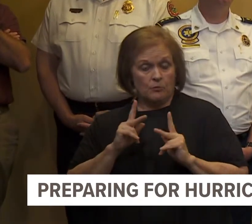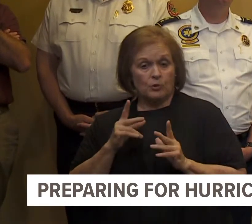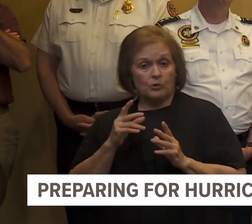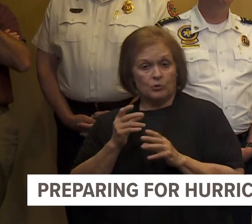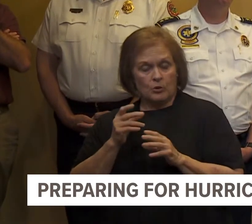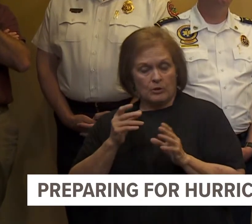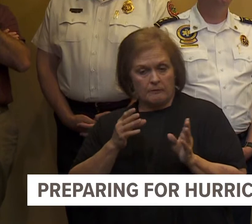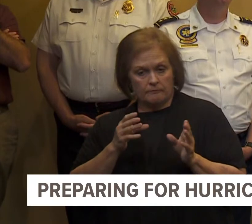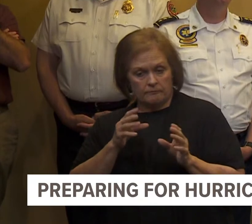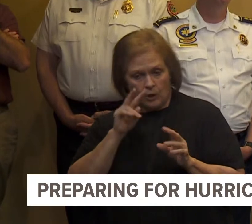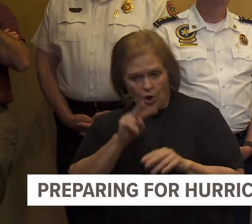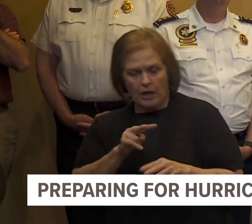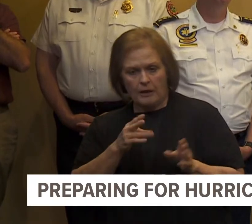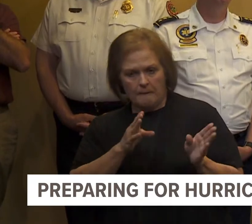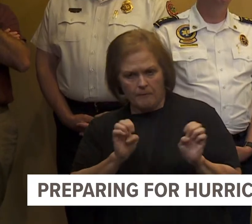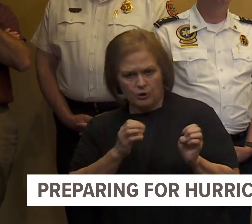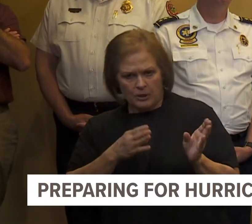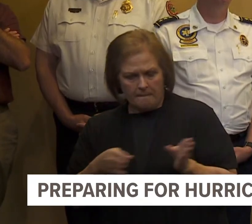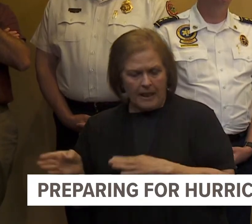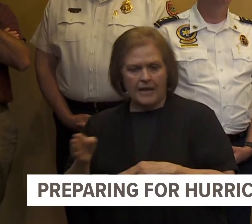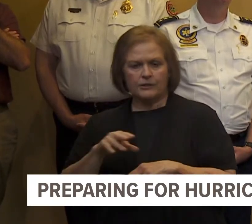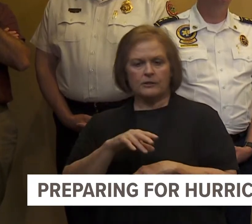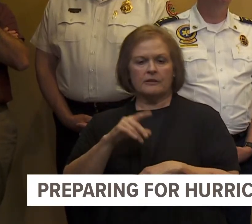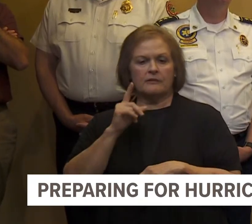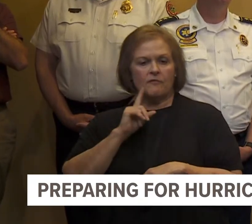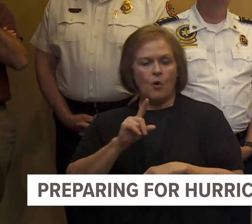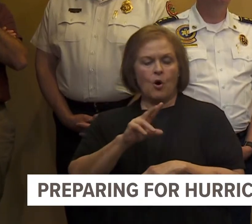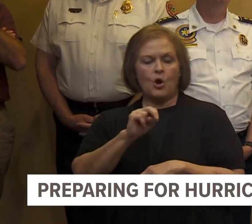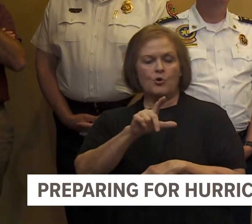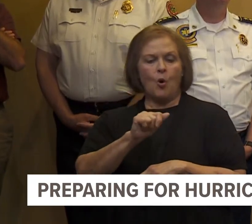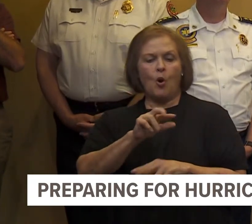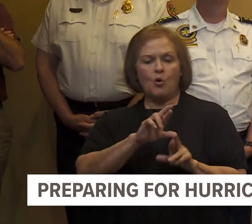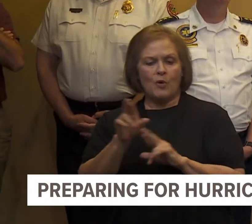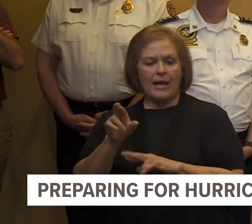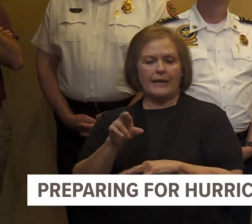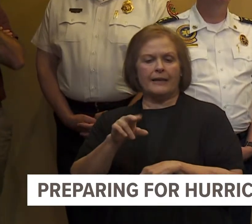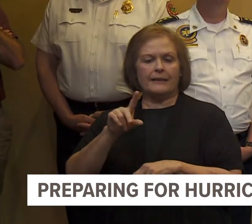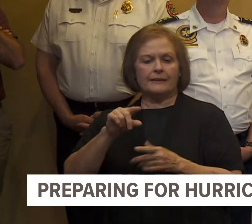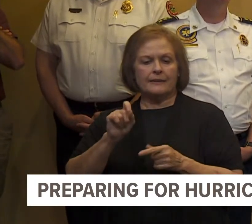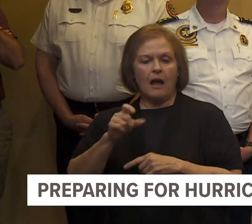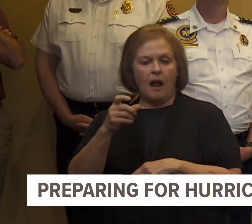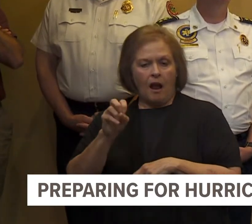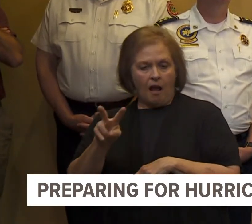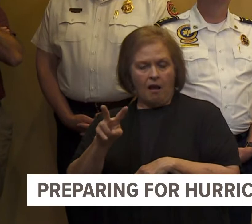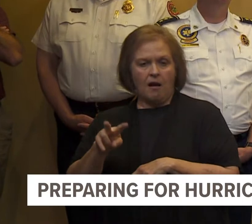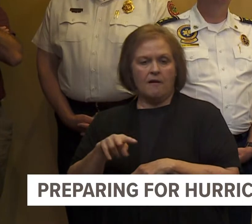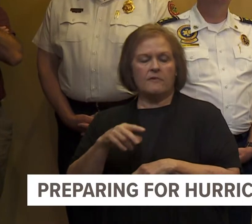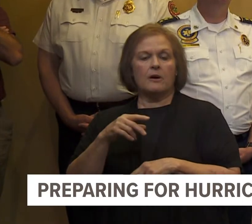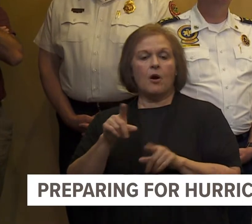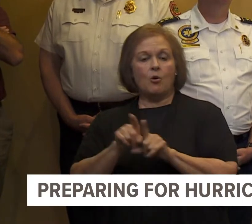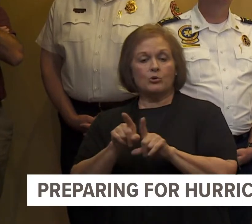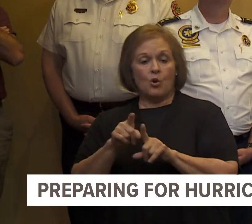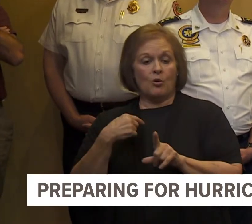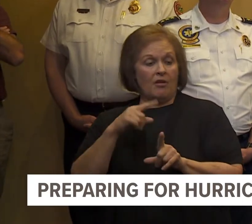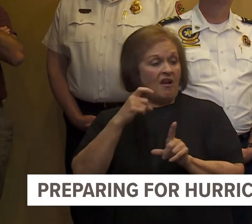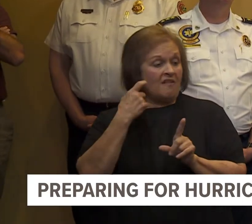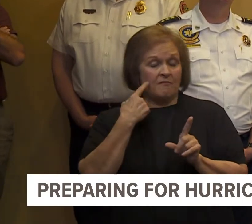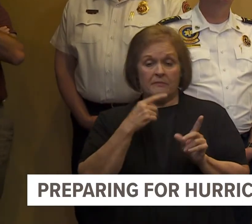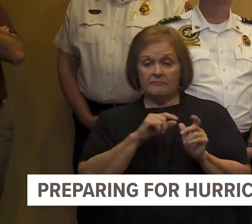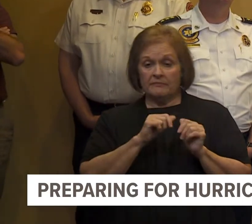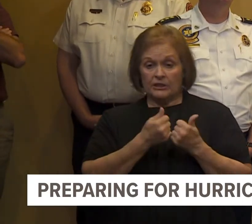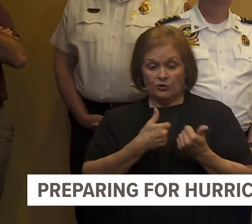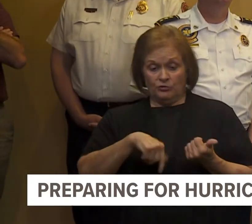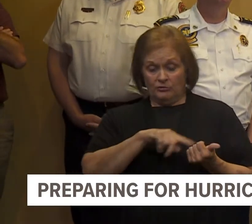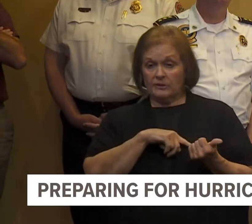emergency plan, to sign up for NOLA Ready Alerts at ready.nola.gov, and the Health Department is also here to reach out. Any